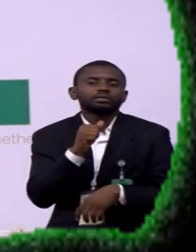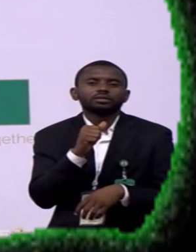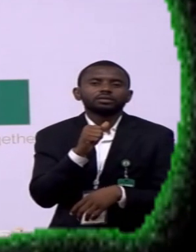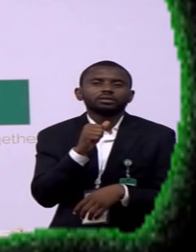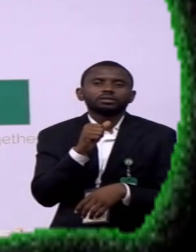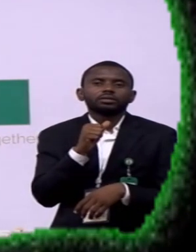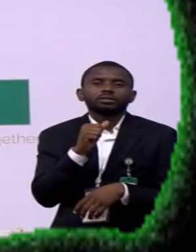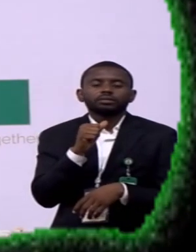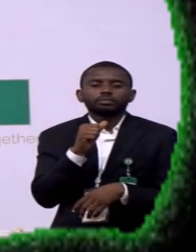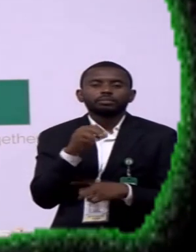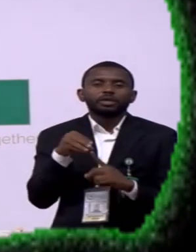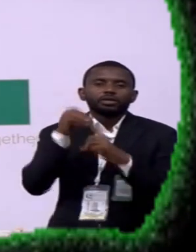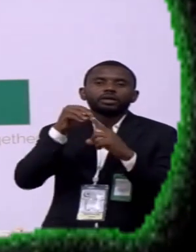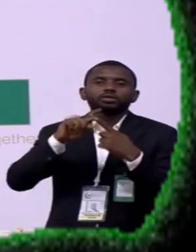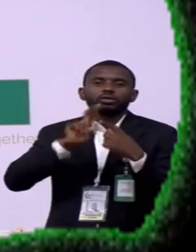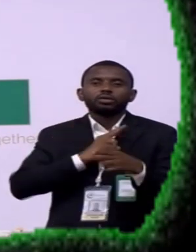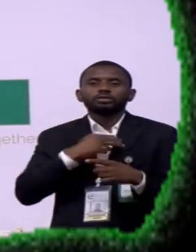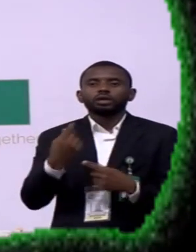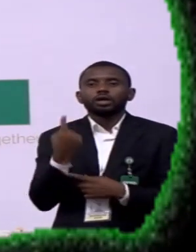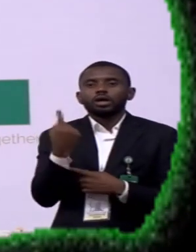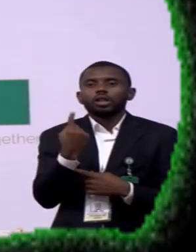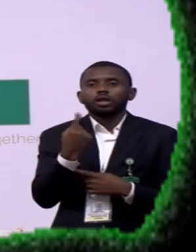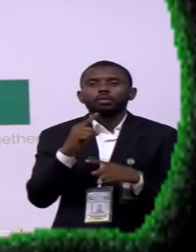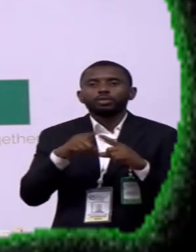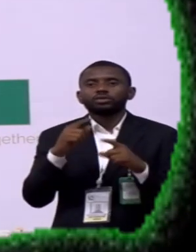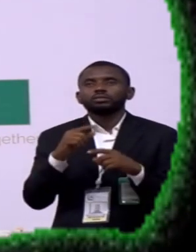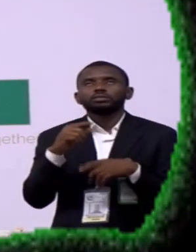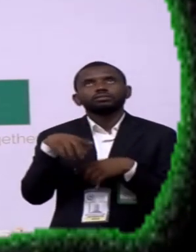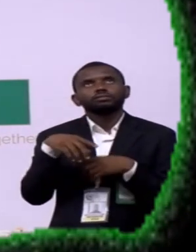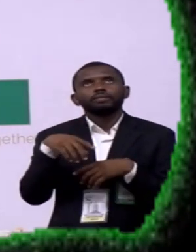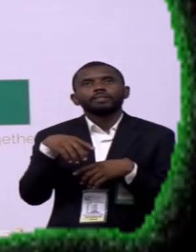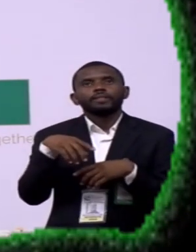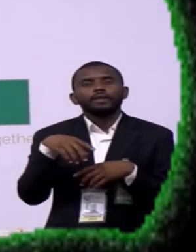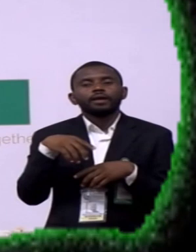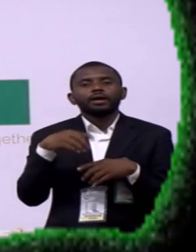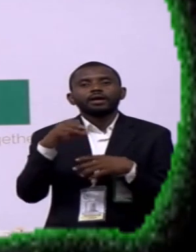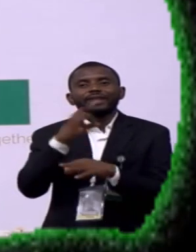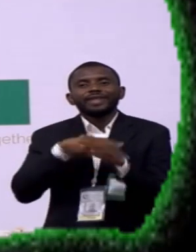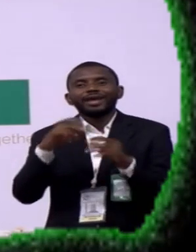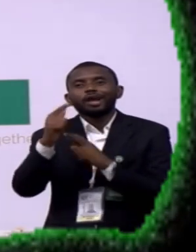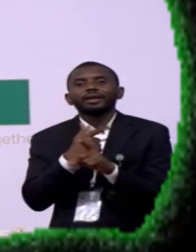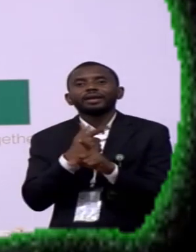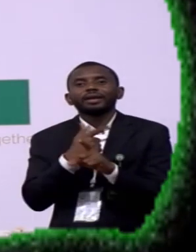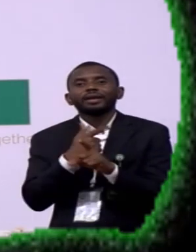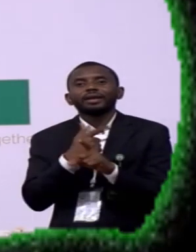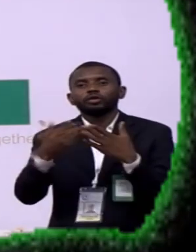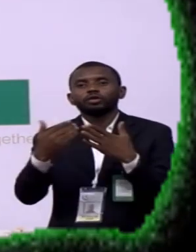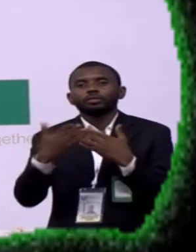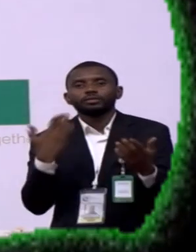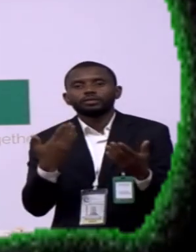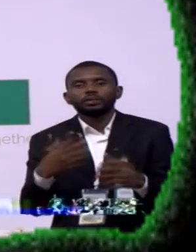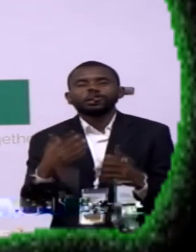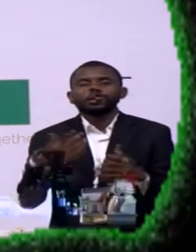alone, but rather a global phenomenon. The potentials are always